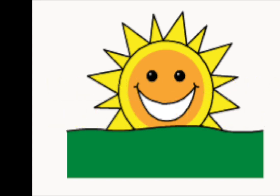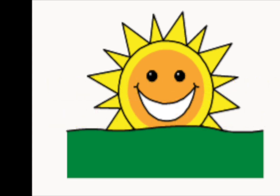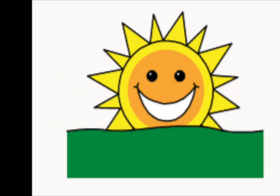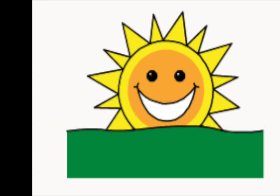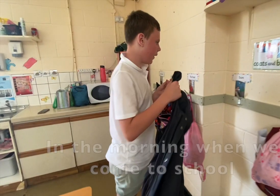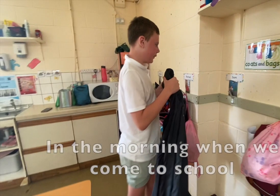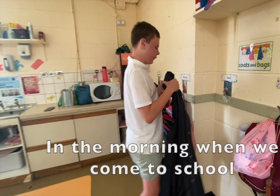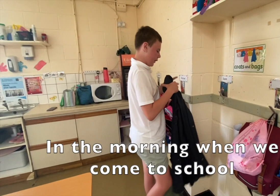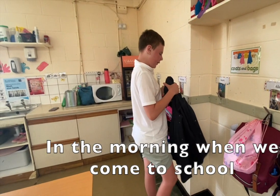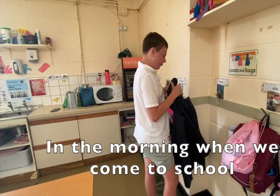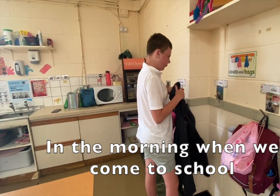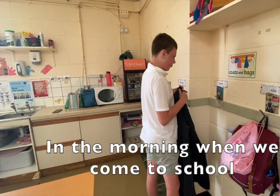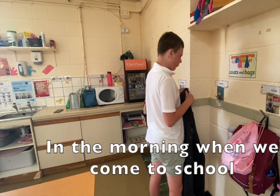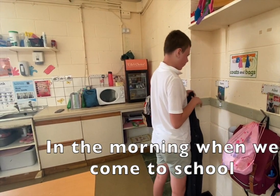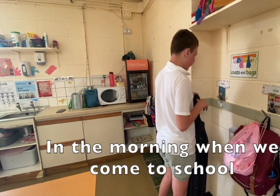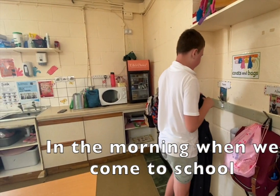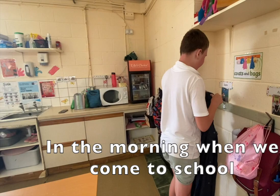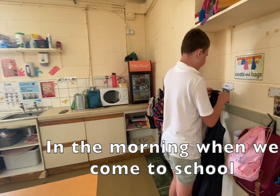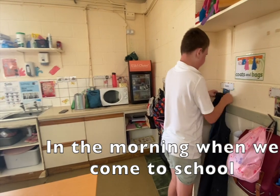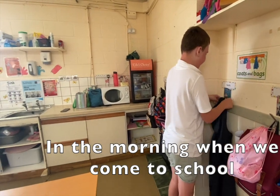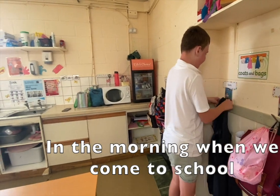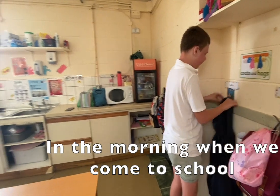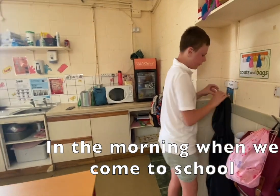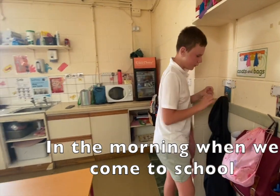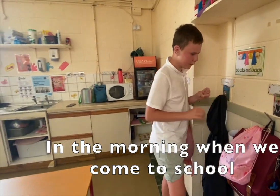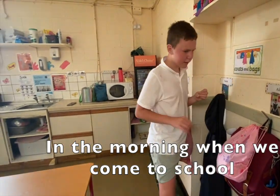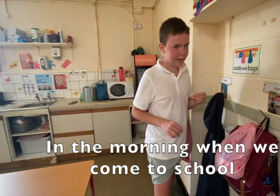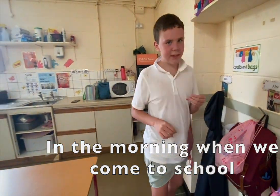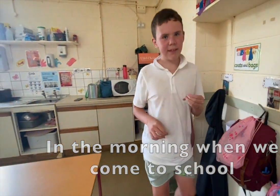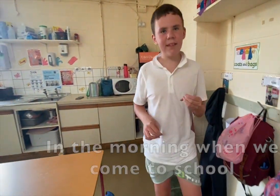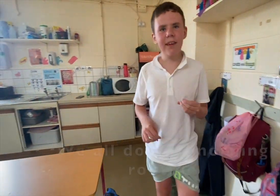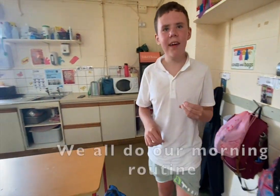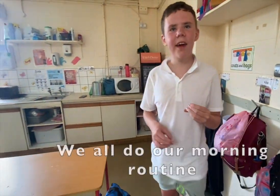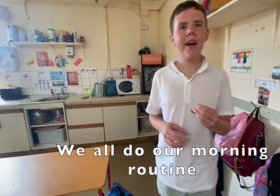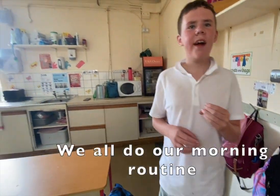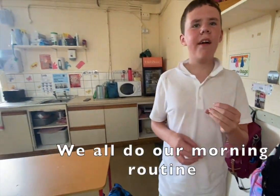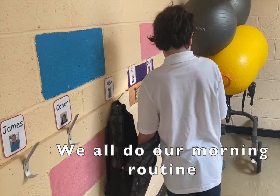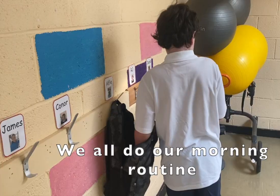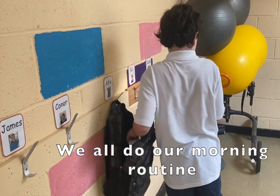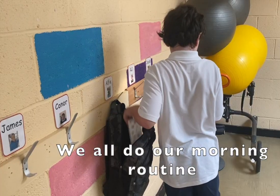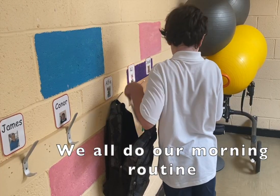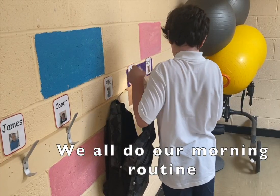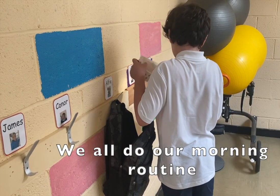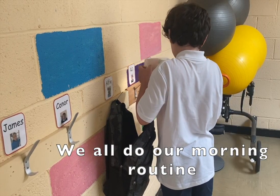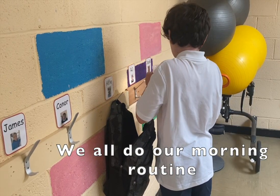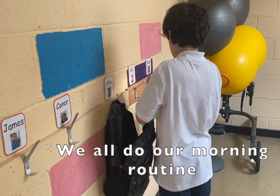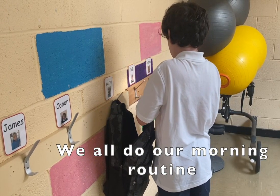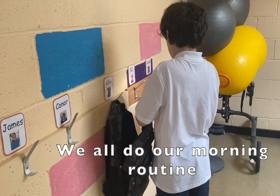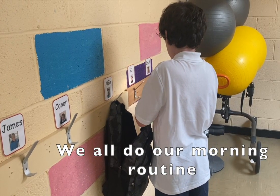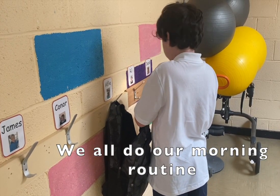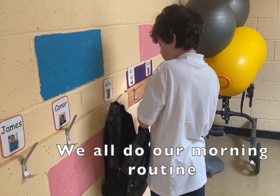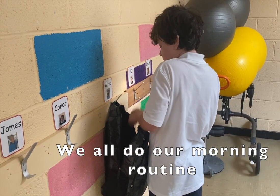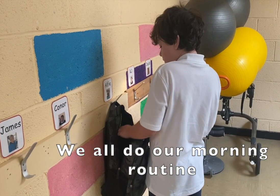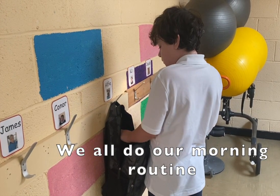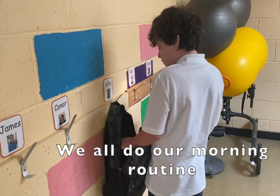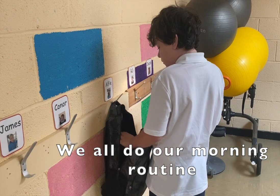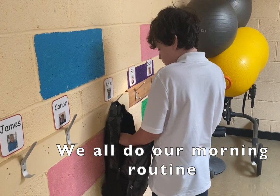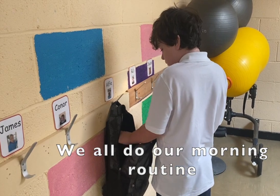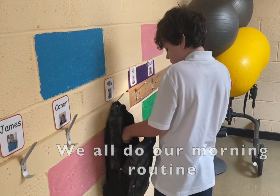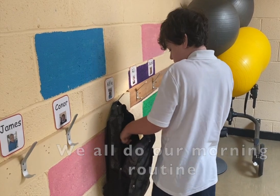In the morning, when we come to school, we all do our morning routine.